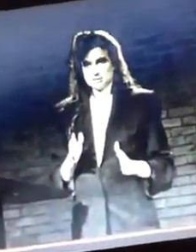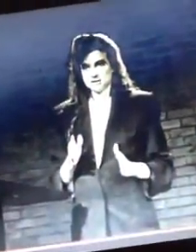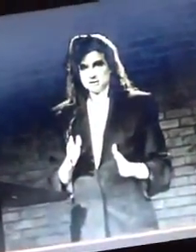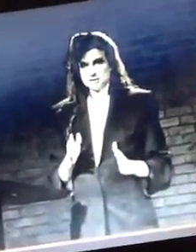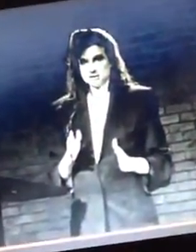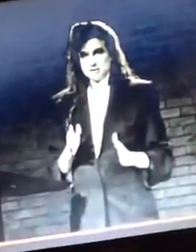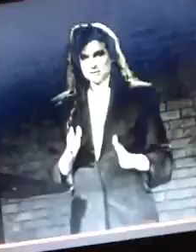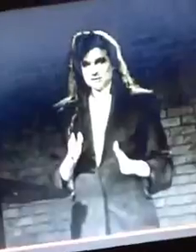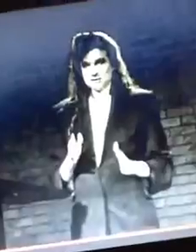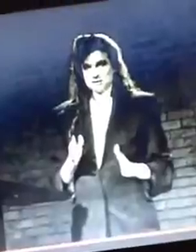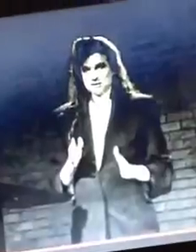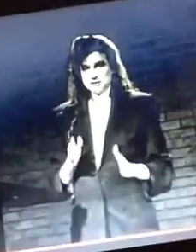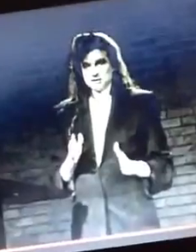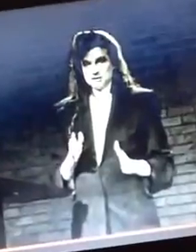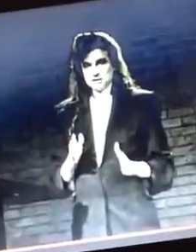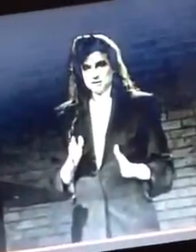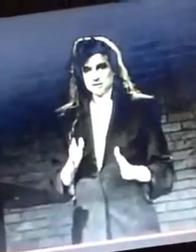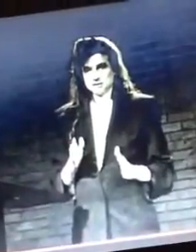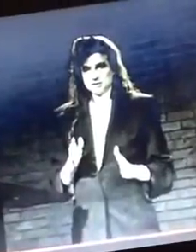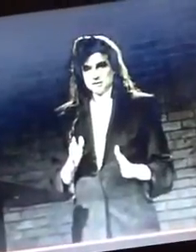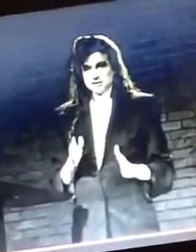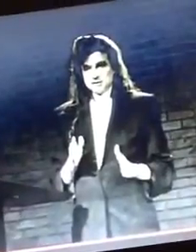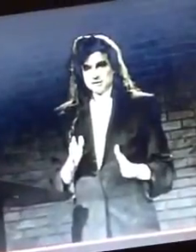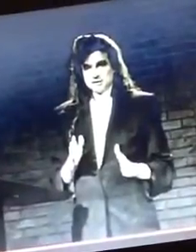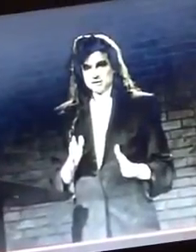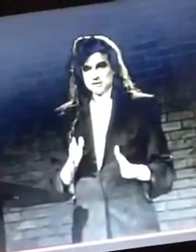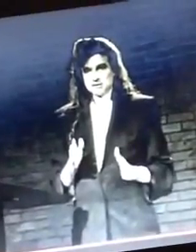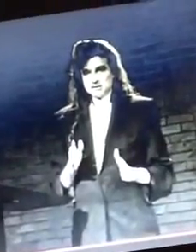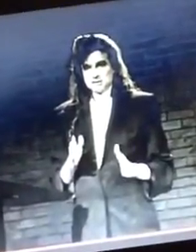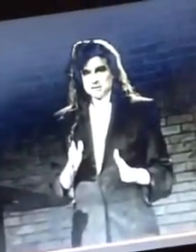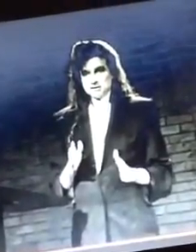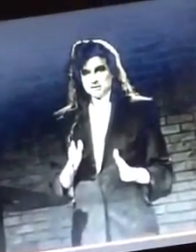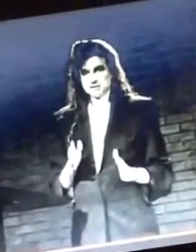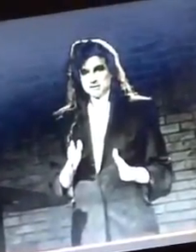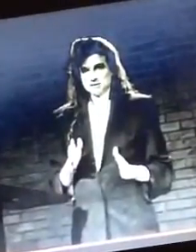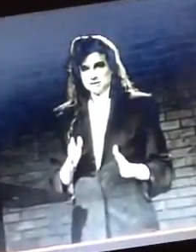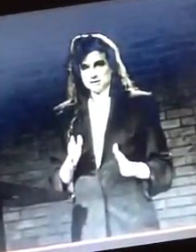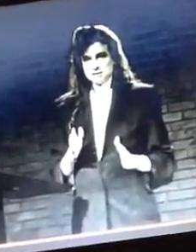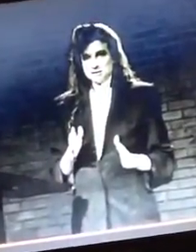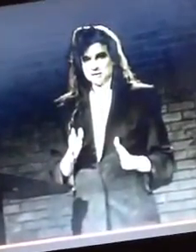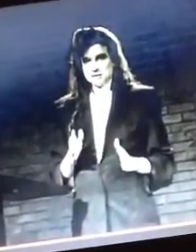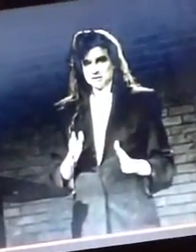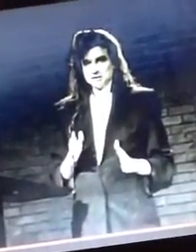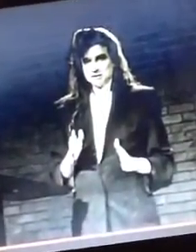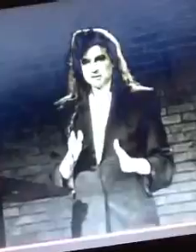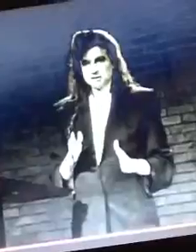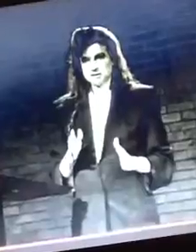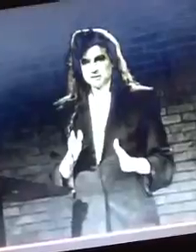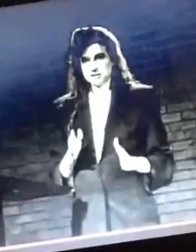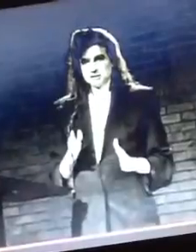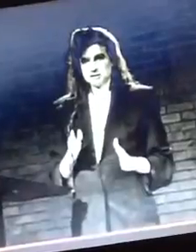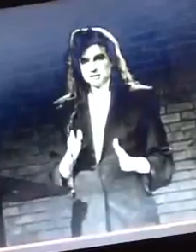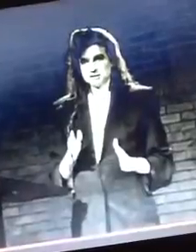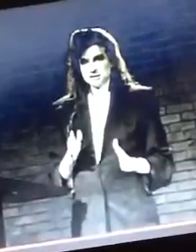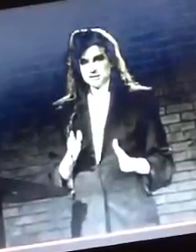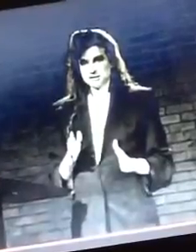There's only one reason why a company would not be able to provide reasonable accommodations, is if that company is under undue